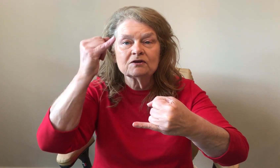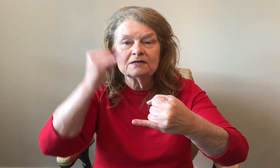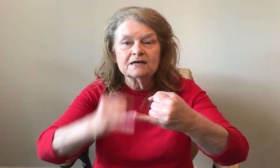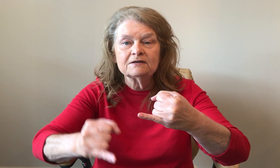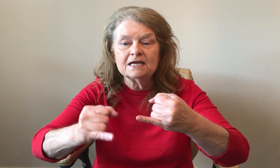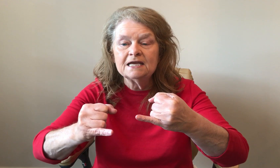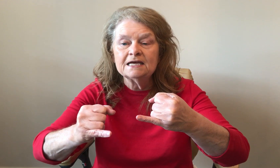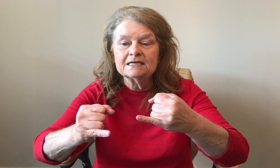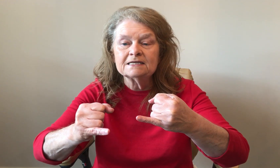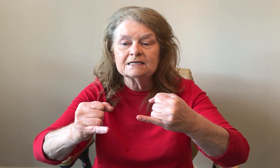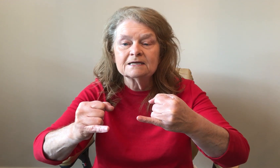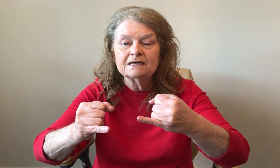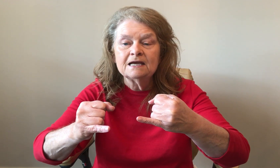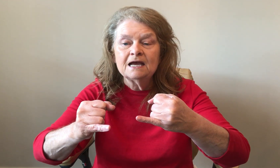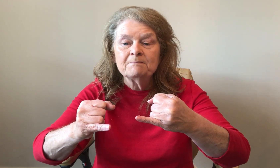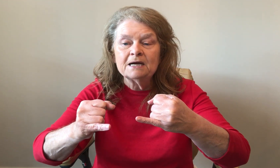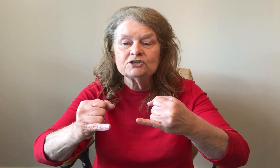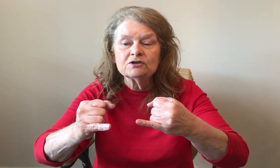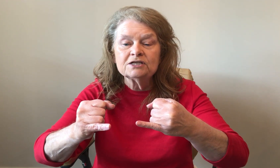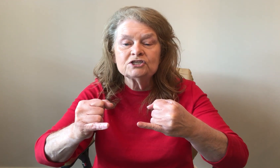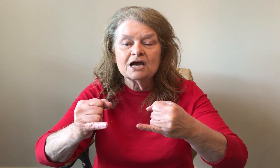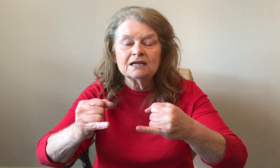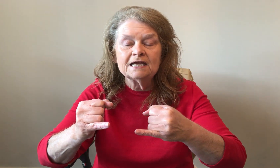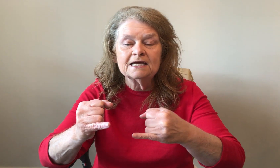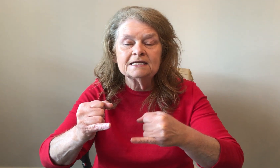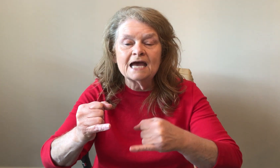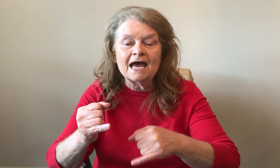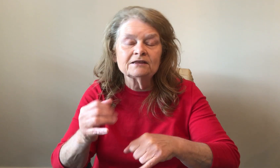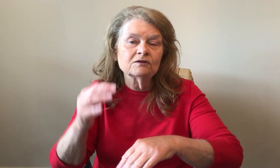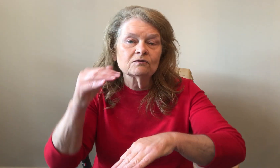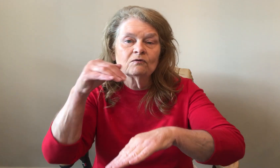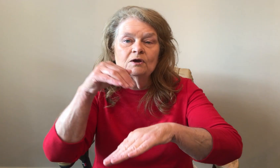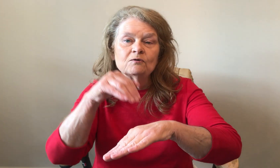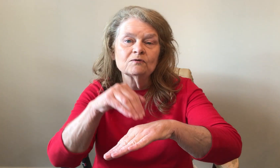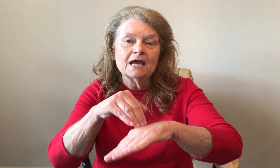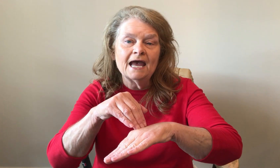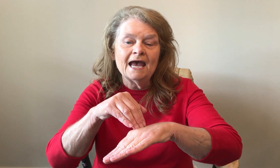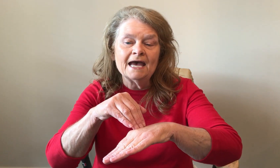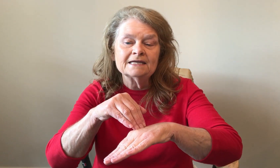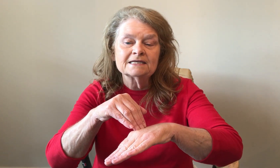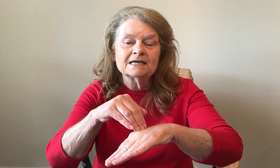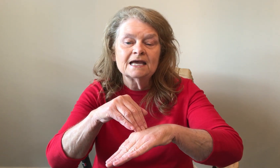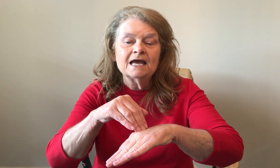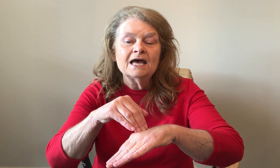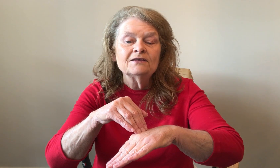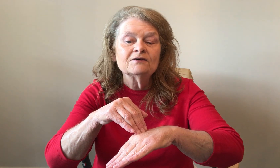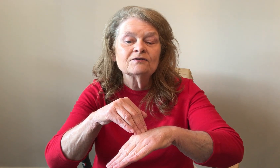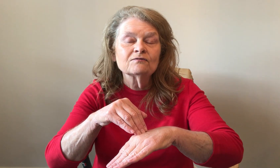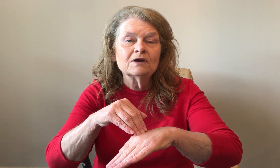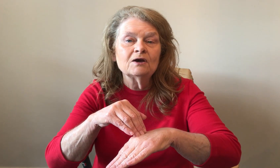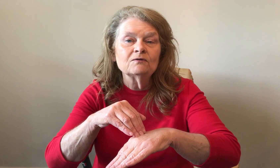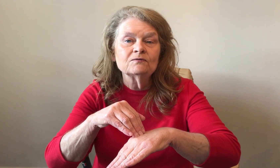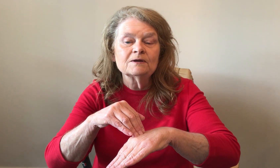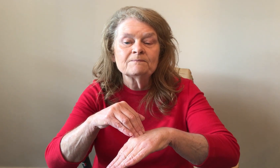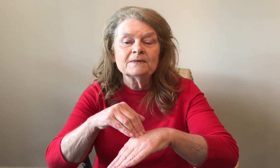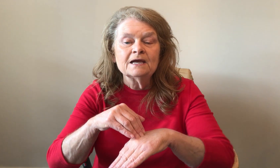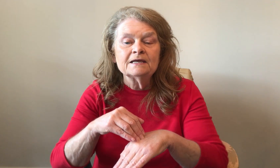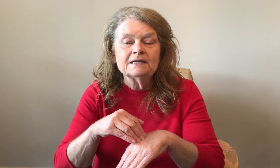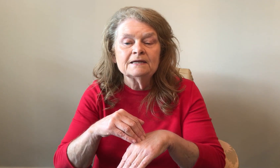down. End. My journey shall end at the throne. At the throne.